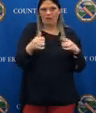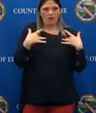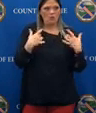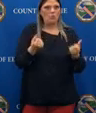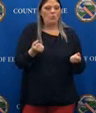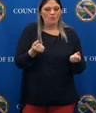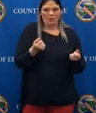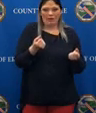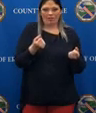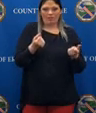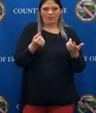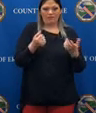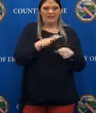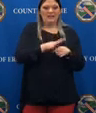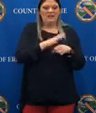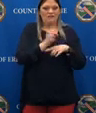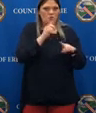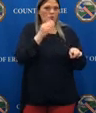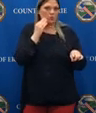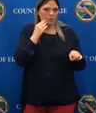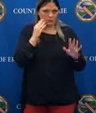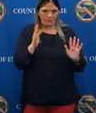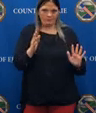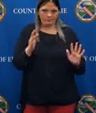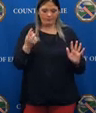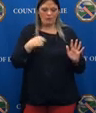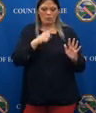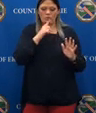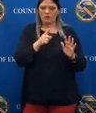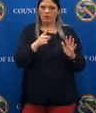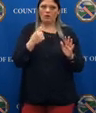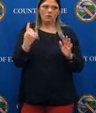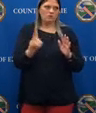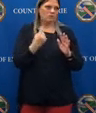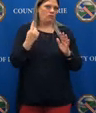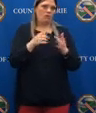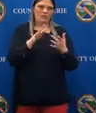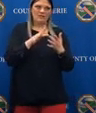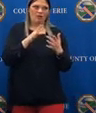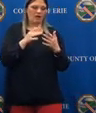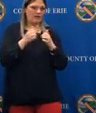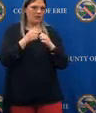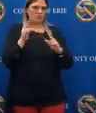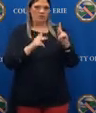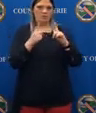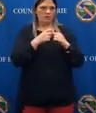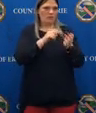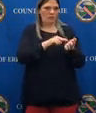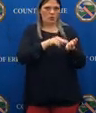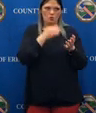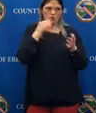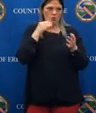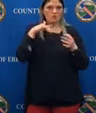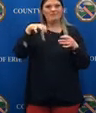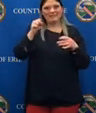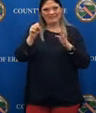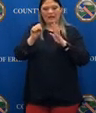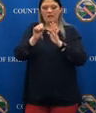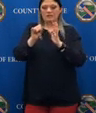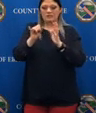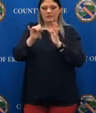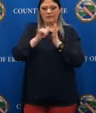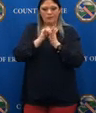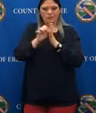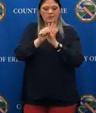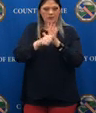issues. So we are in constant contact with representatives of nursing homes, while New York State is the one that regulates